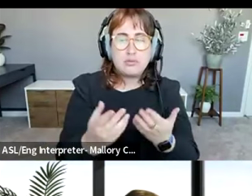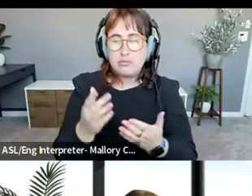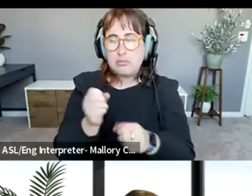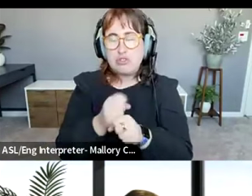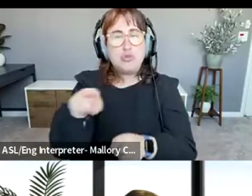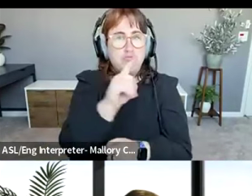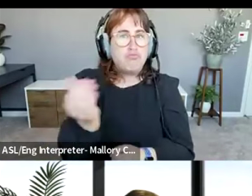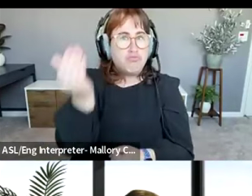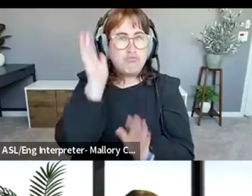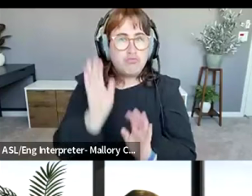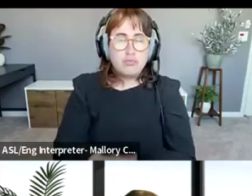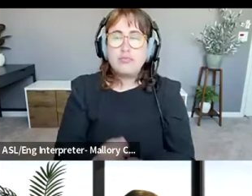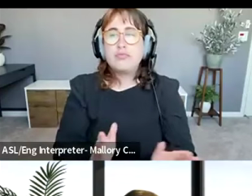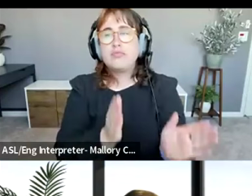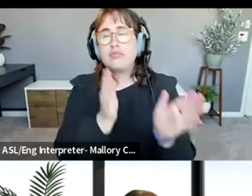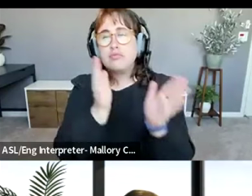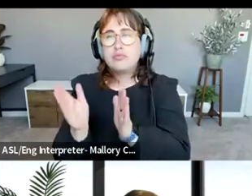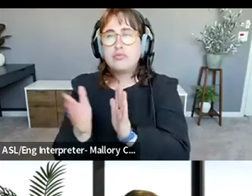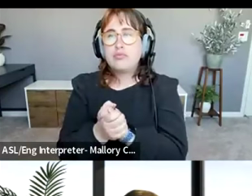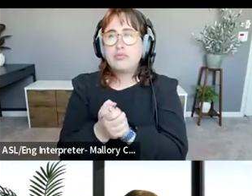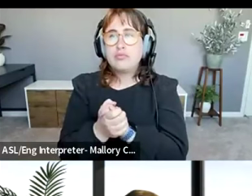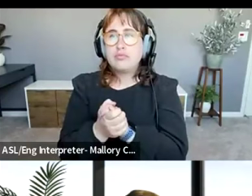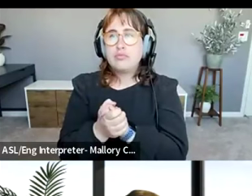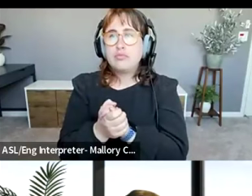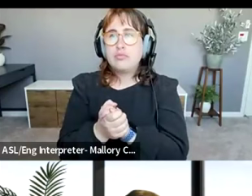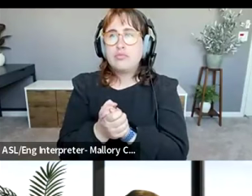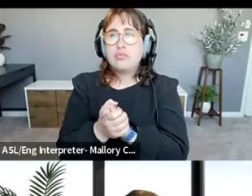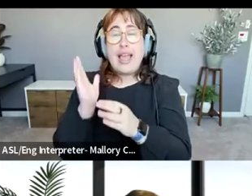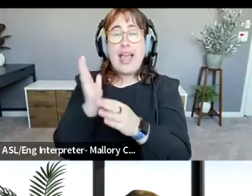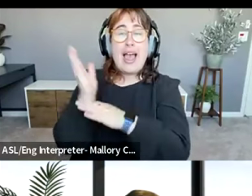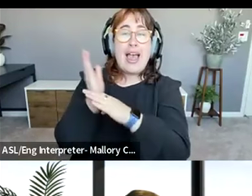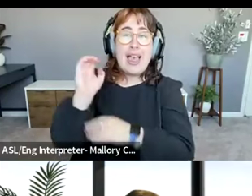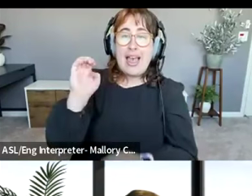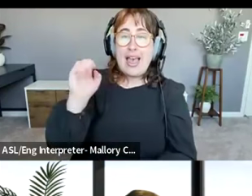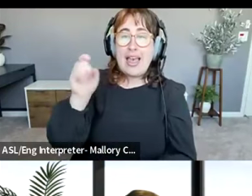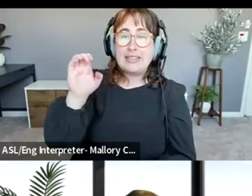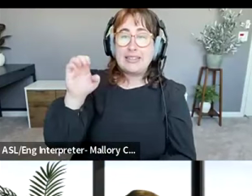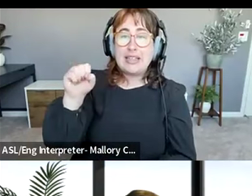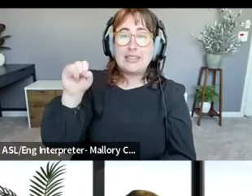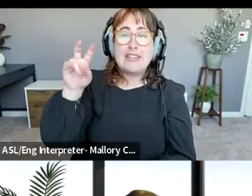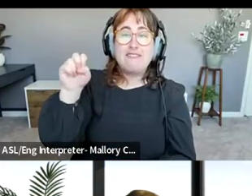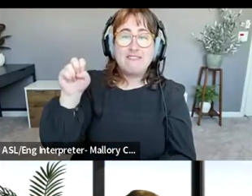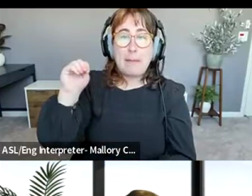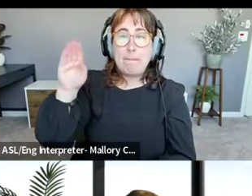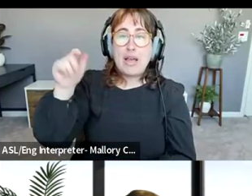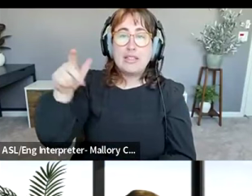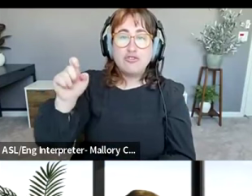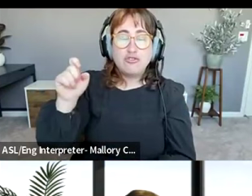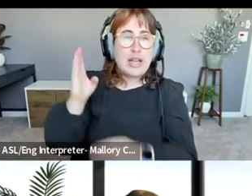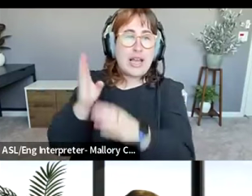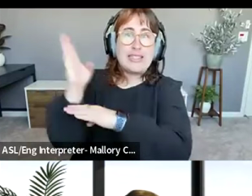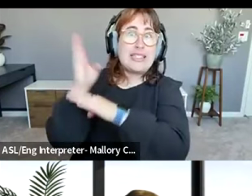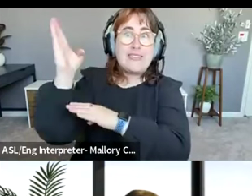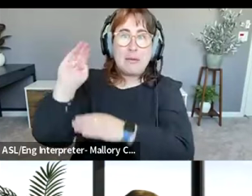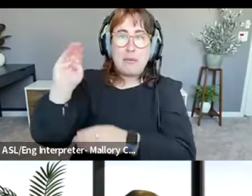of it. We are going to be discussing the excessive mileage directive that came out. We had an excessive mileage directive